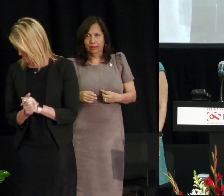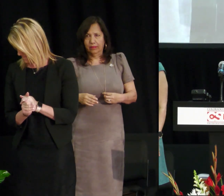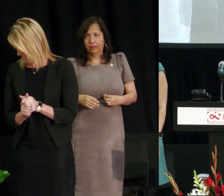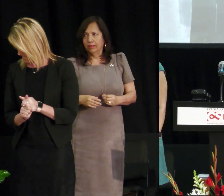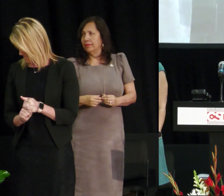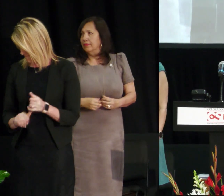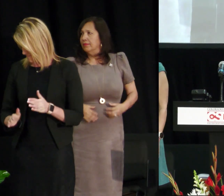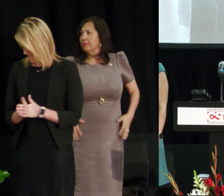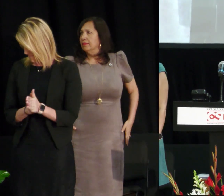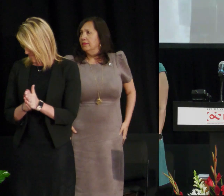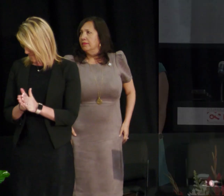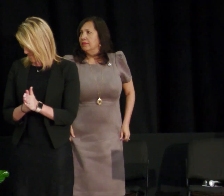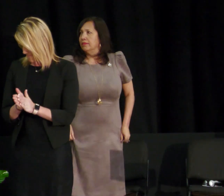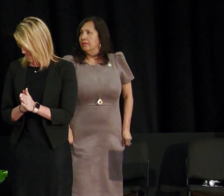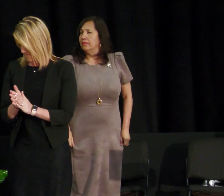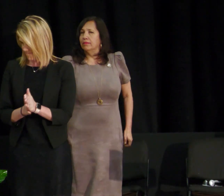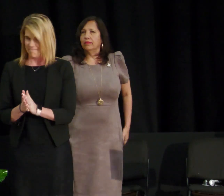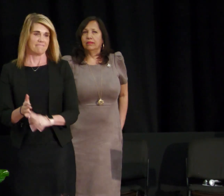Everyone takes their seats.